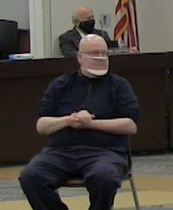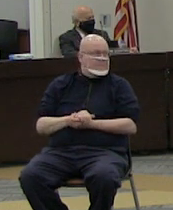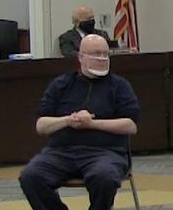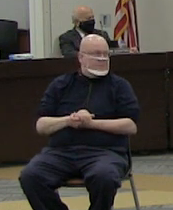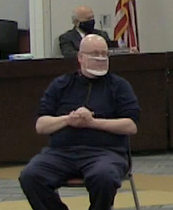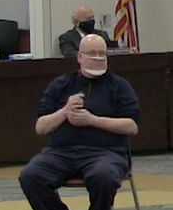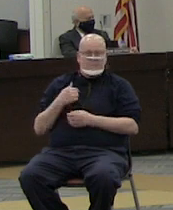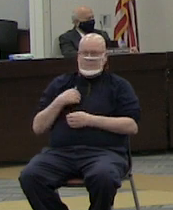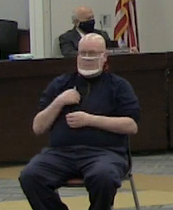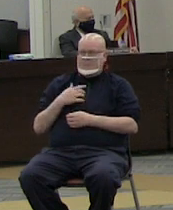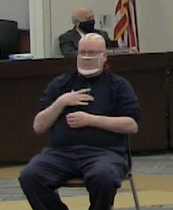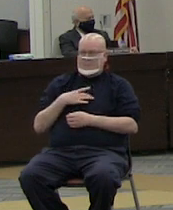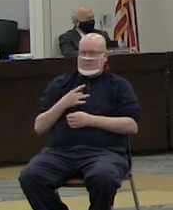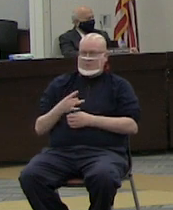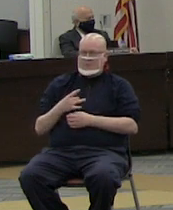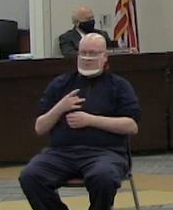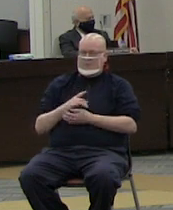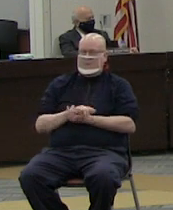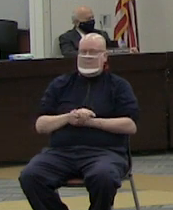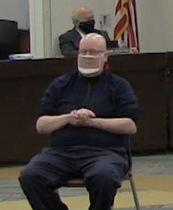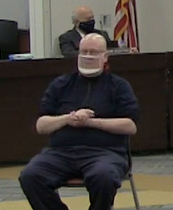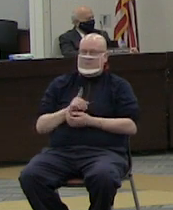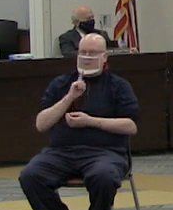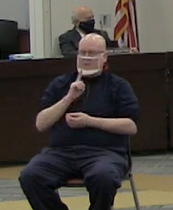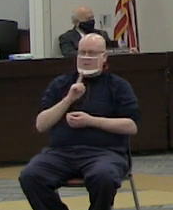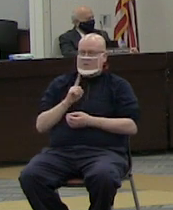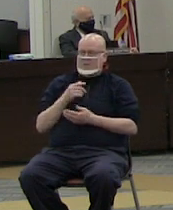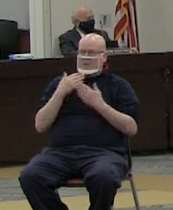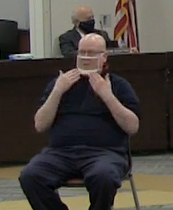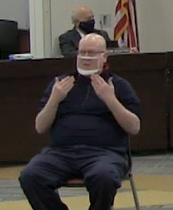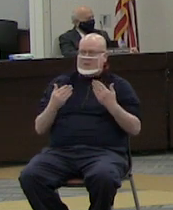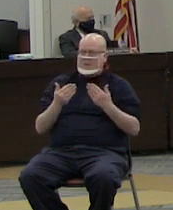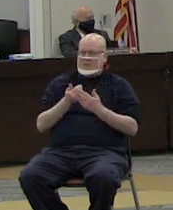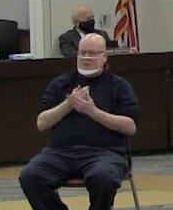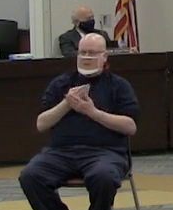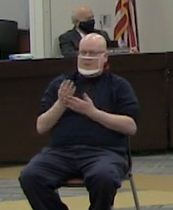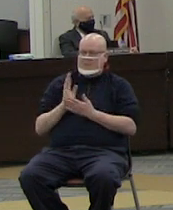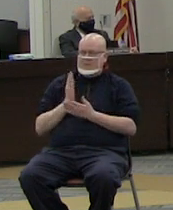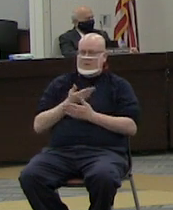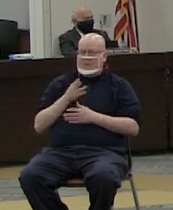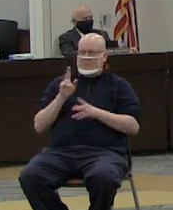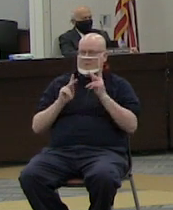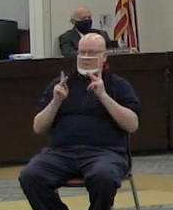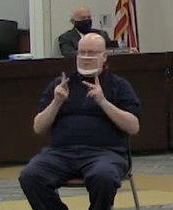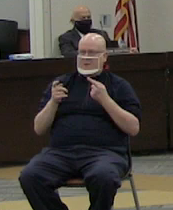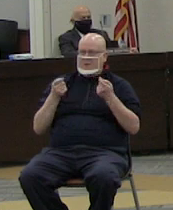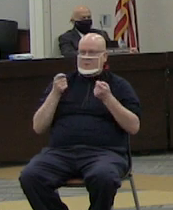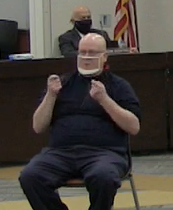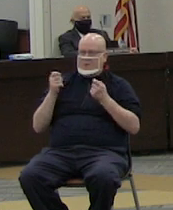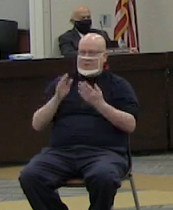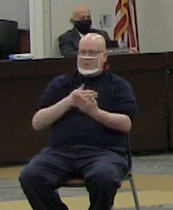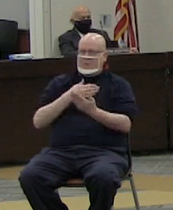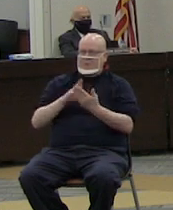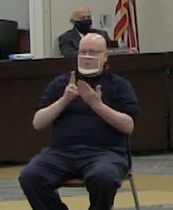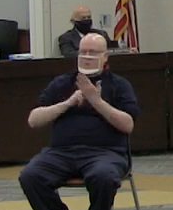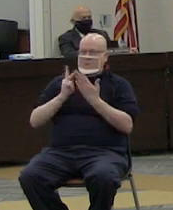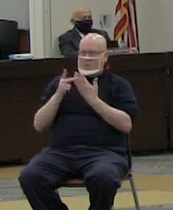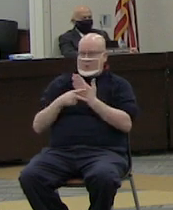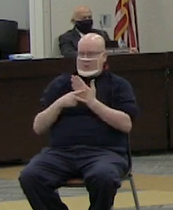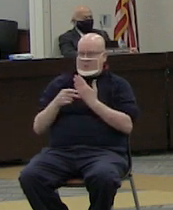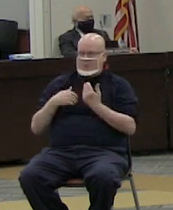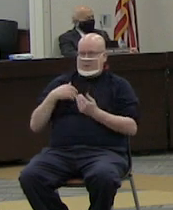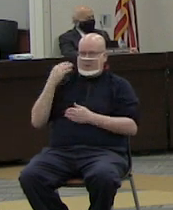And I'd just like to, I'd like to actually thank some of our folks that are running music programs. I know some